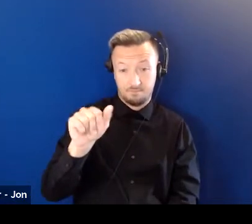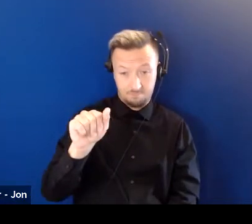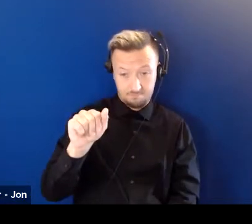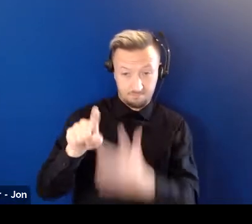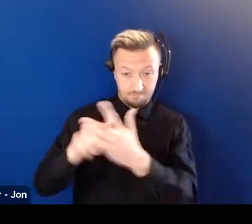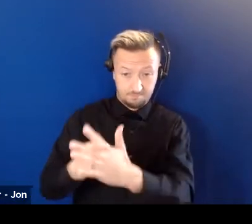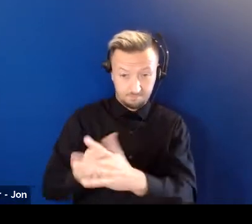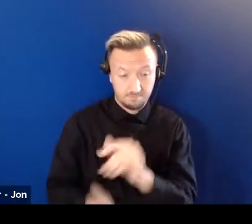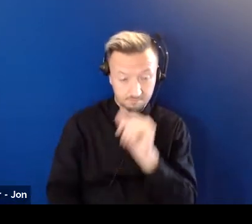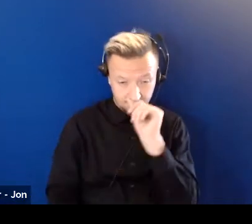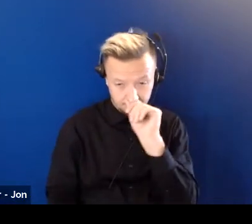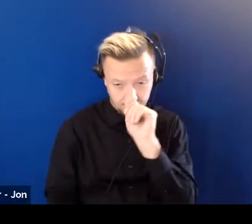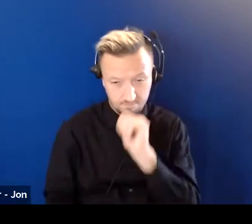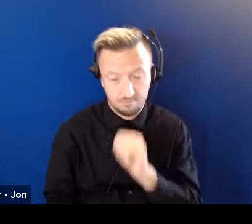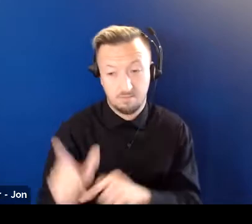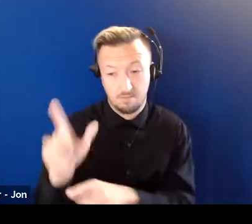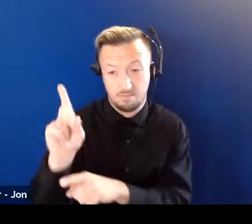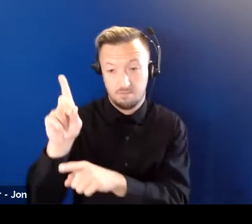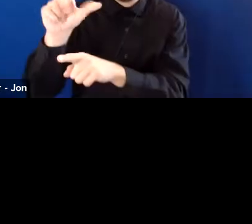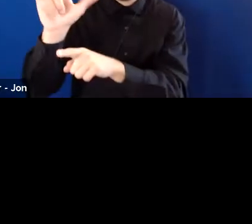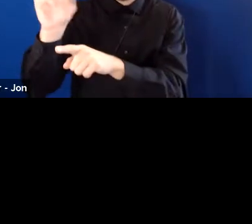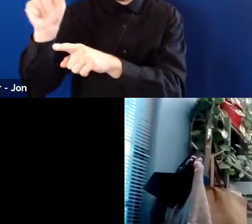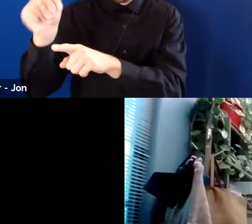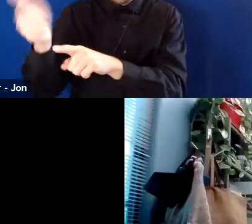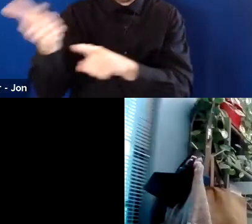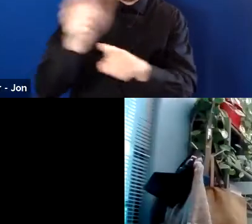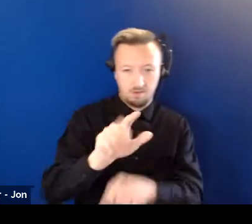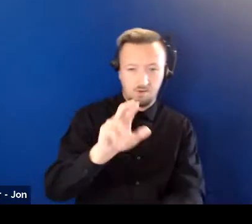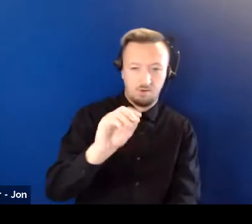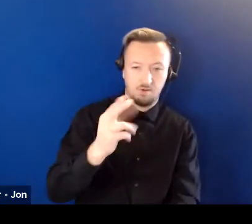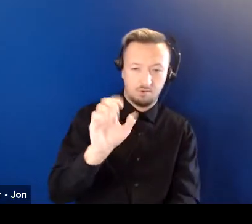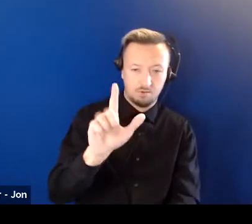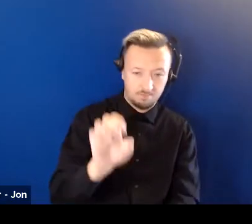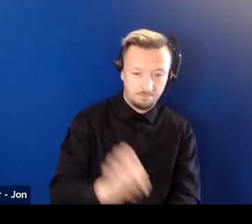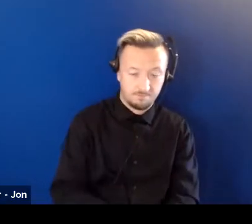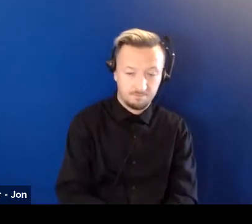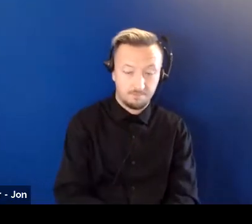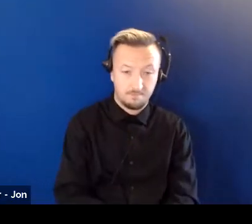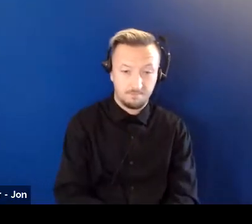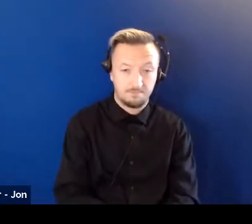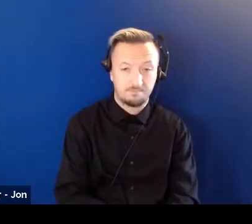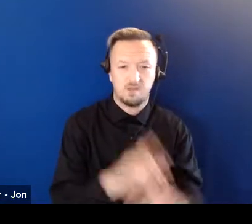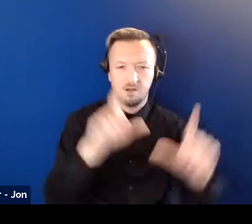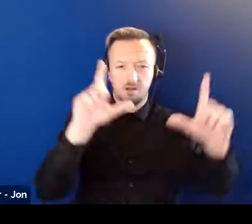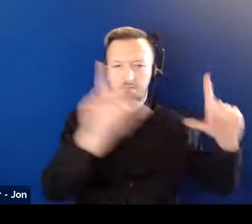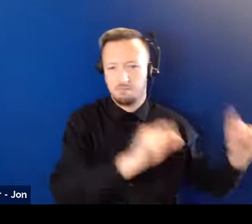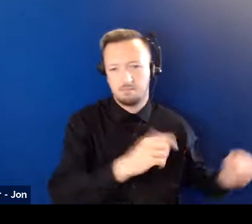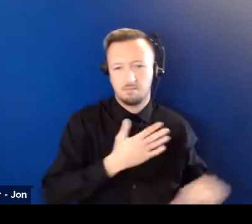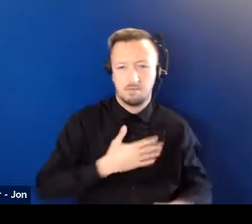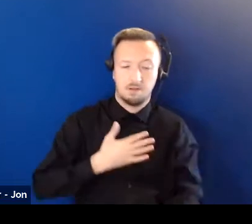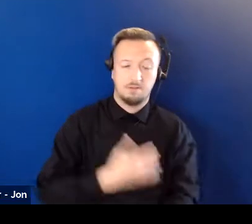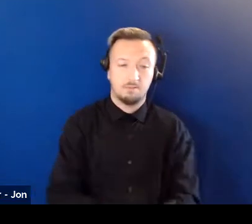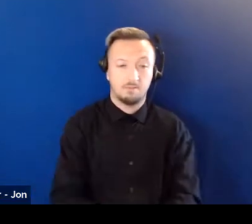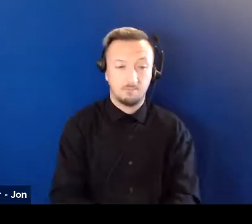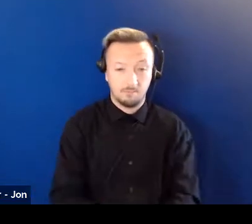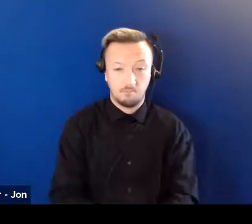started. And then we'll go to Rochelle after that. And we can take down the slide. Thank you.